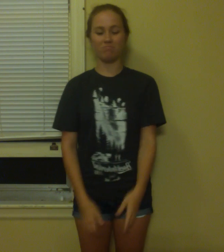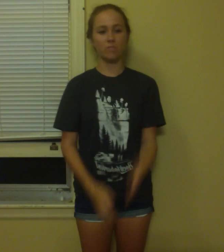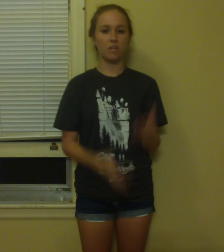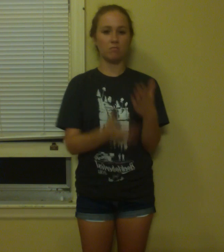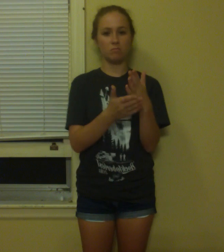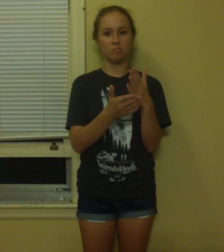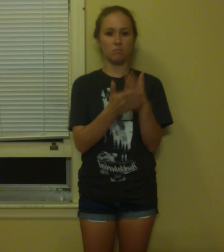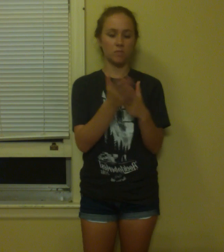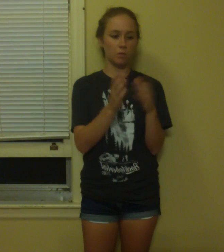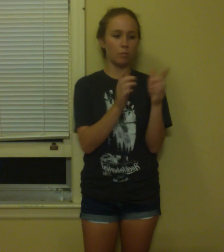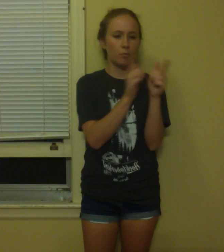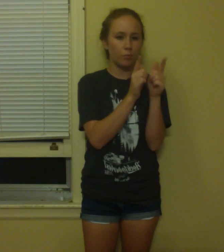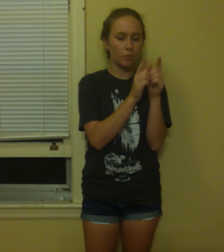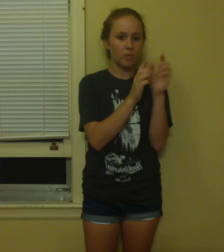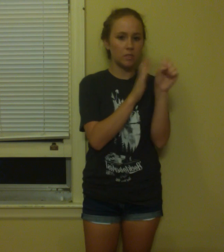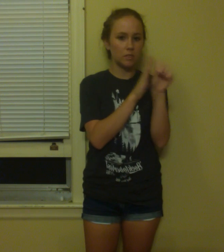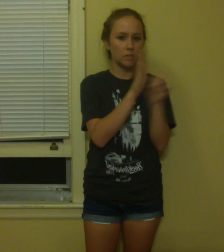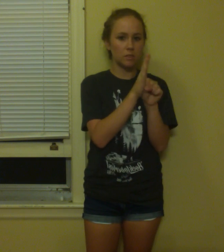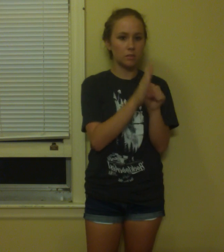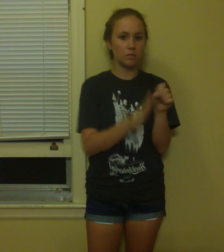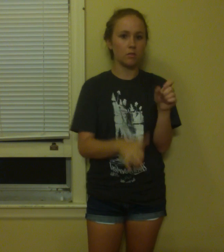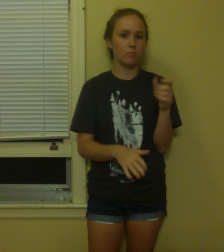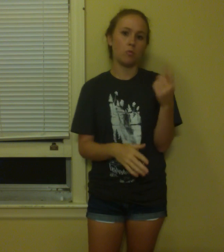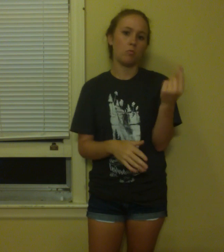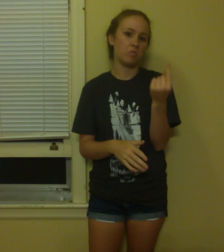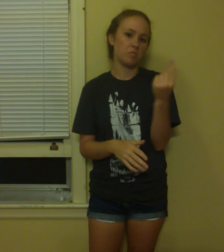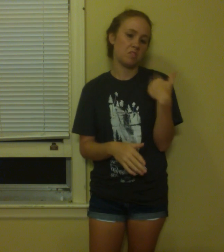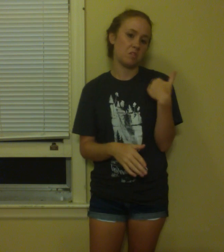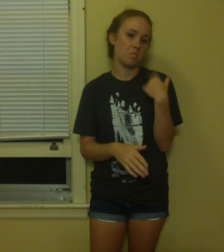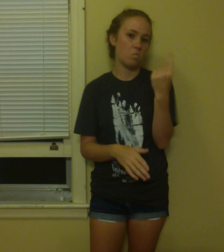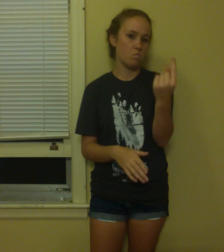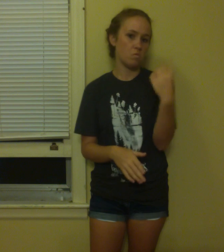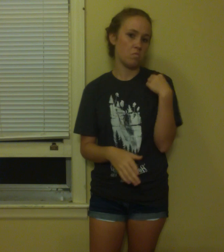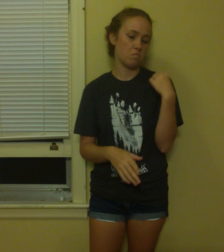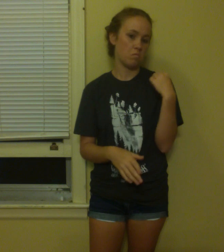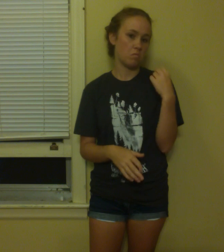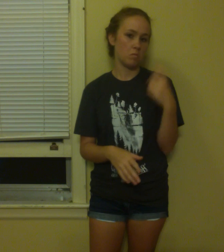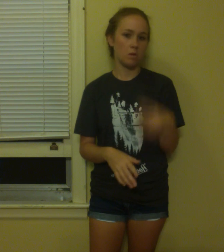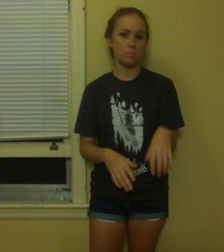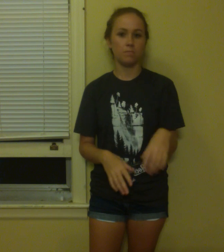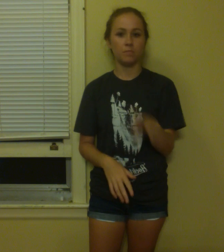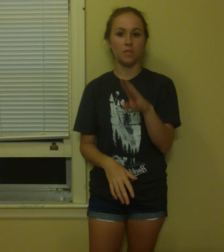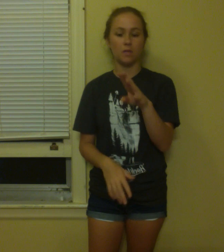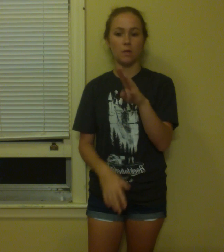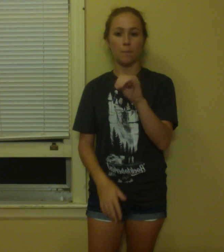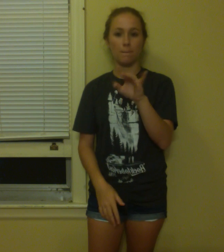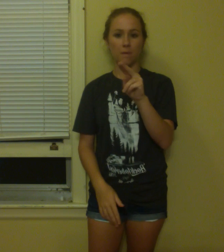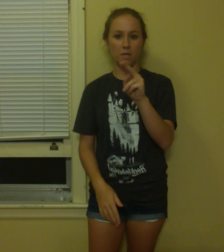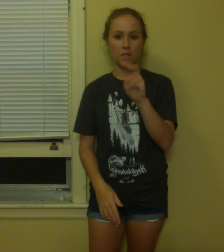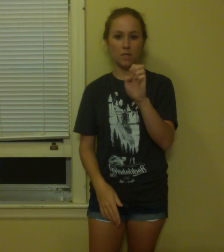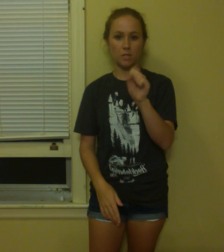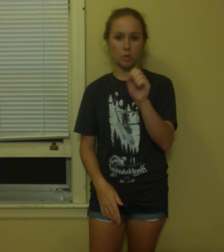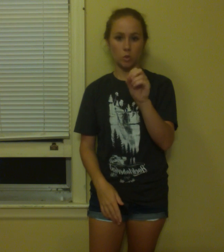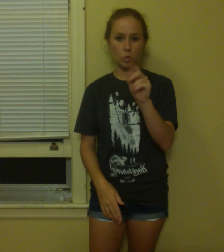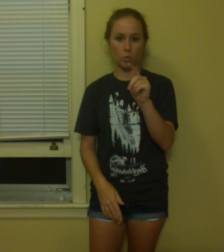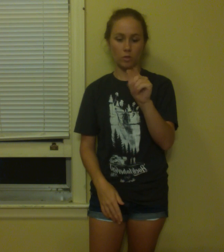Dakota, Hawaii, Rhode Island, teeny tiny states that only have 1 representative for the whole state. Minnesota, we have 8